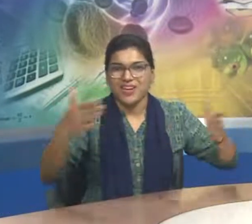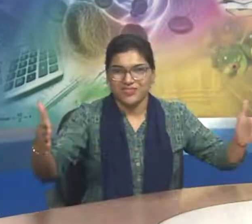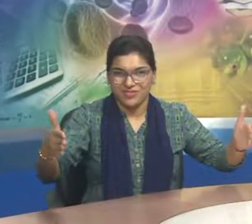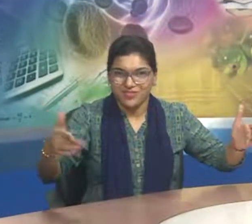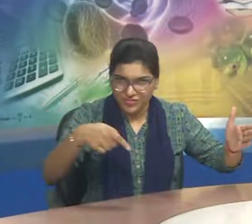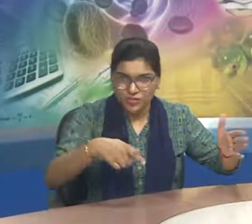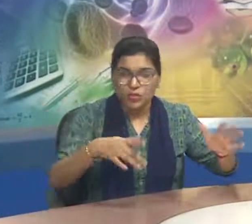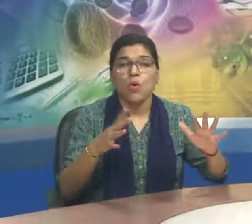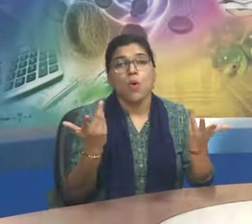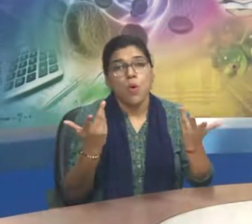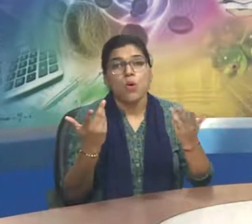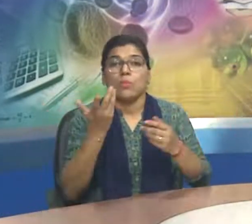there are different